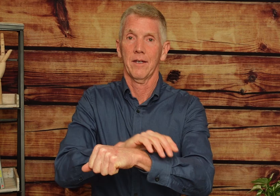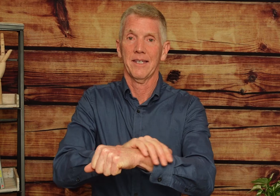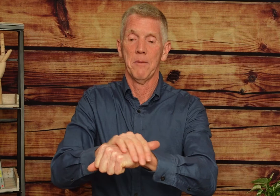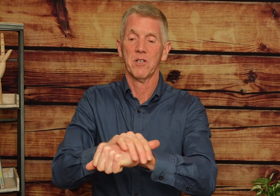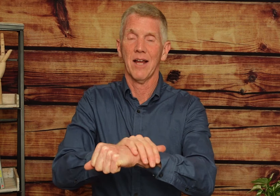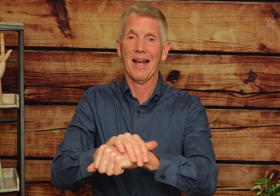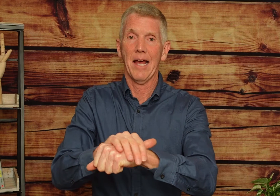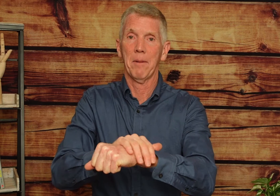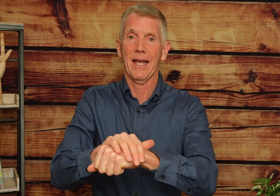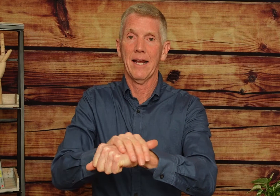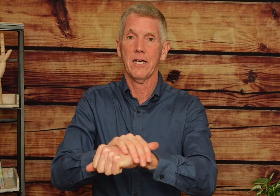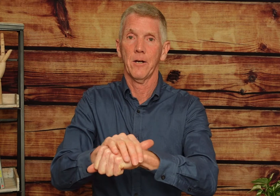Keep this non-dominant hand here.